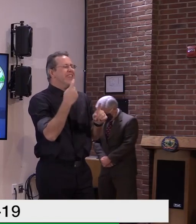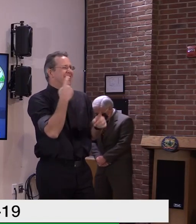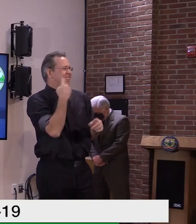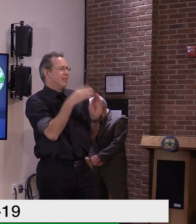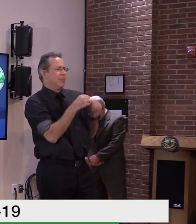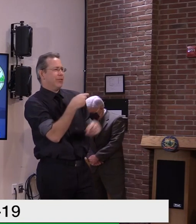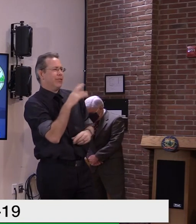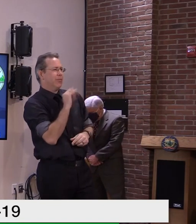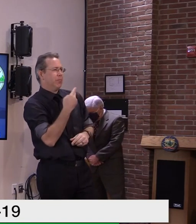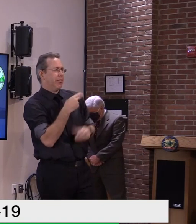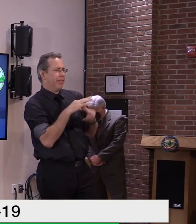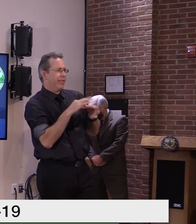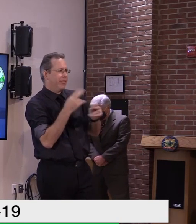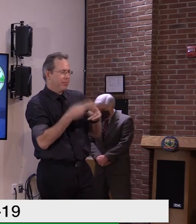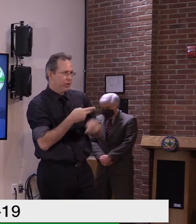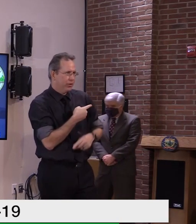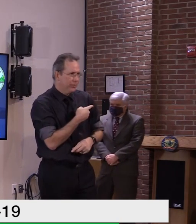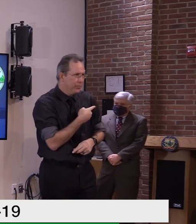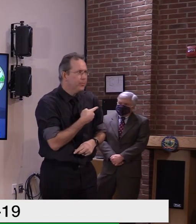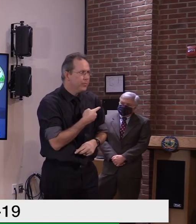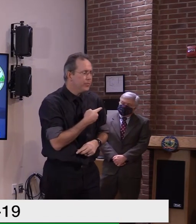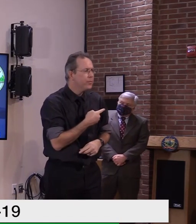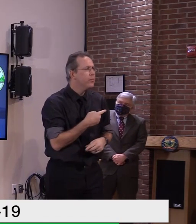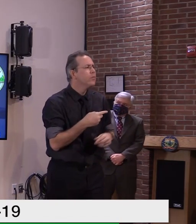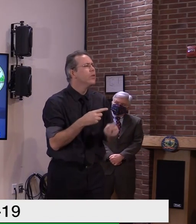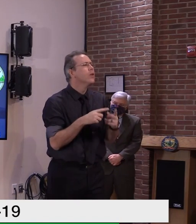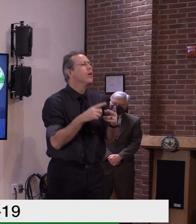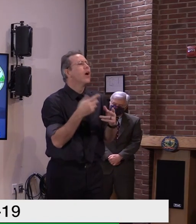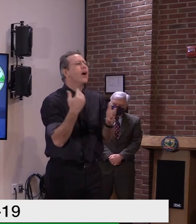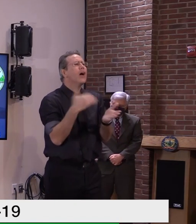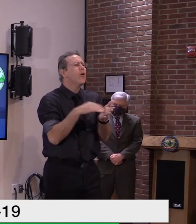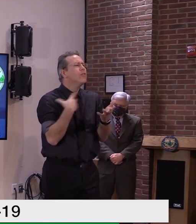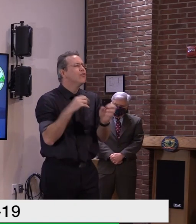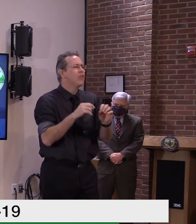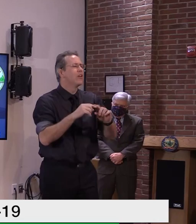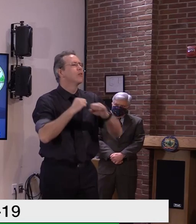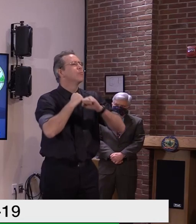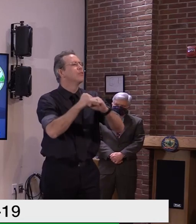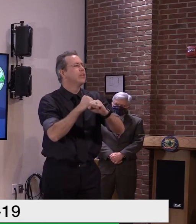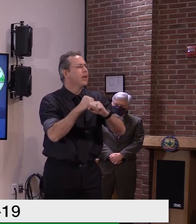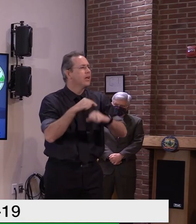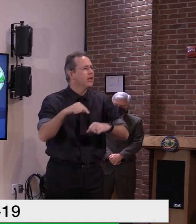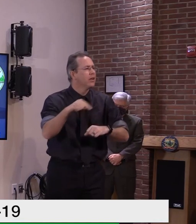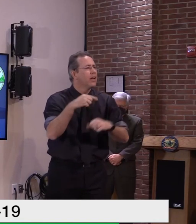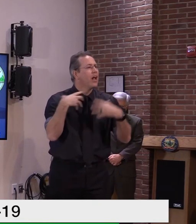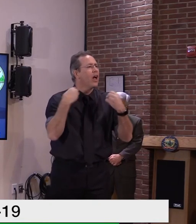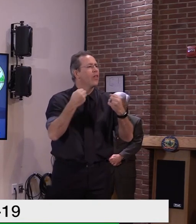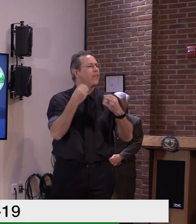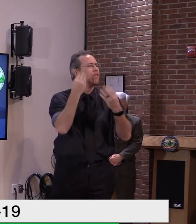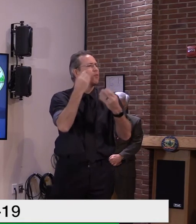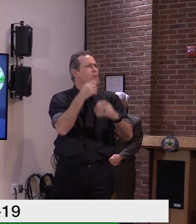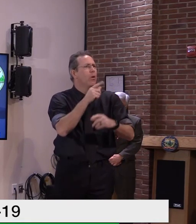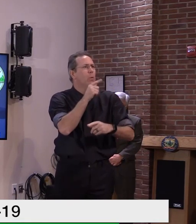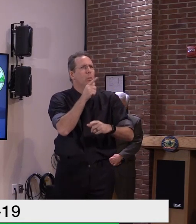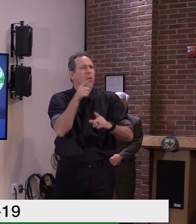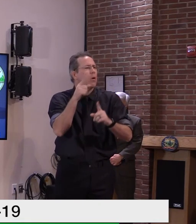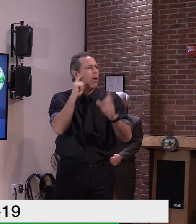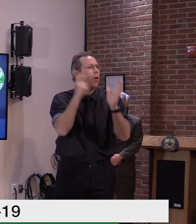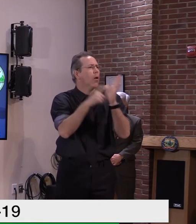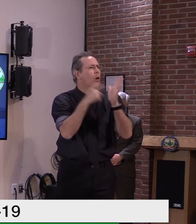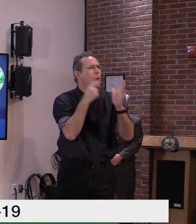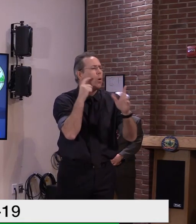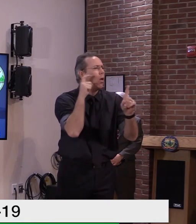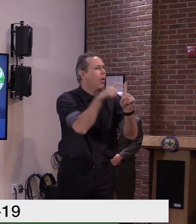of transparency. Again, we are protecting personal health information that can be readily identifiable when we